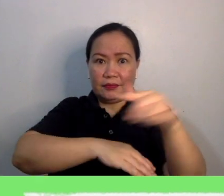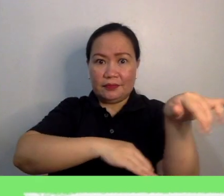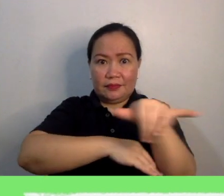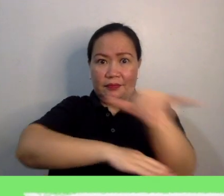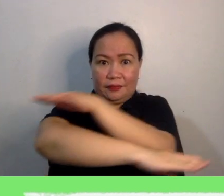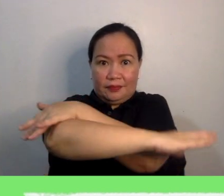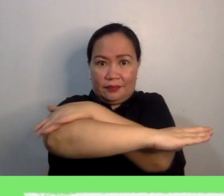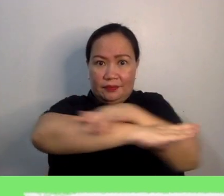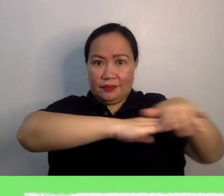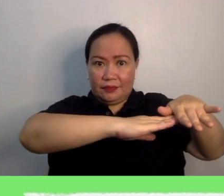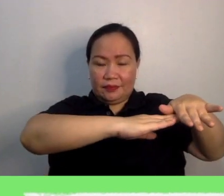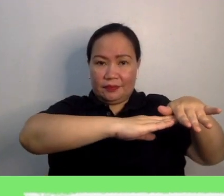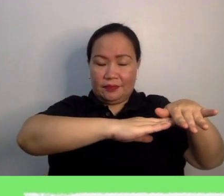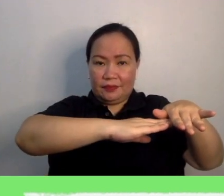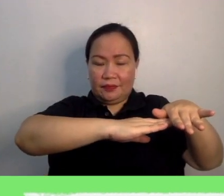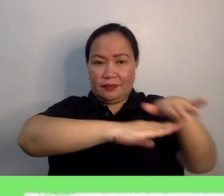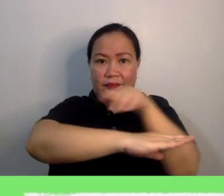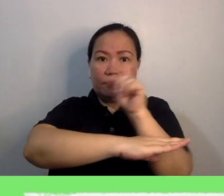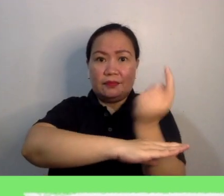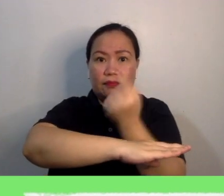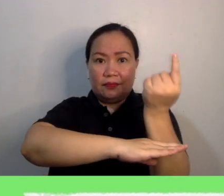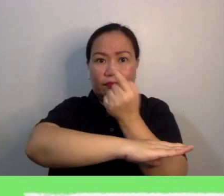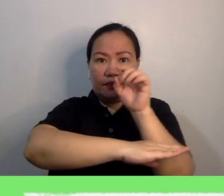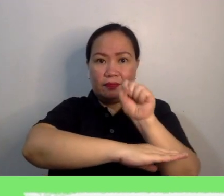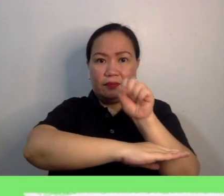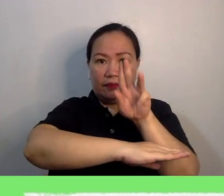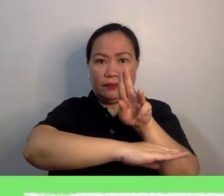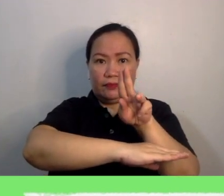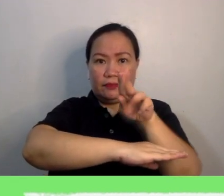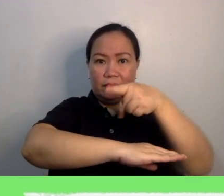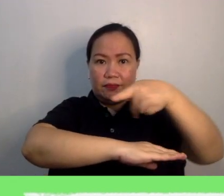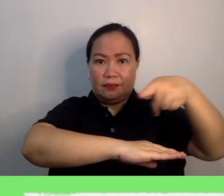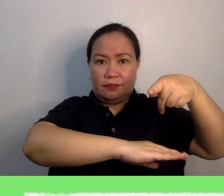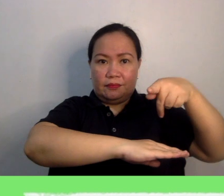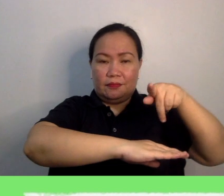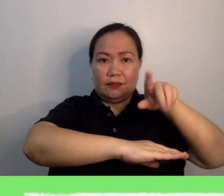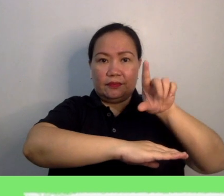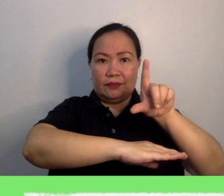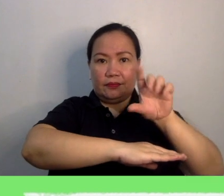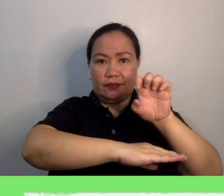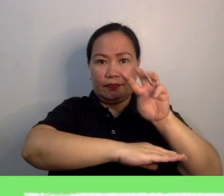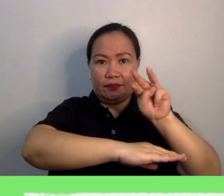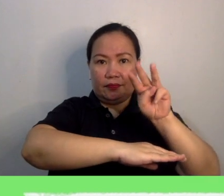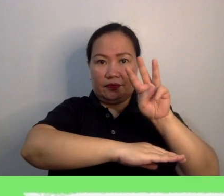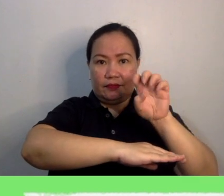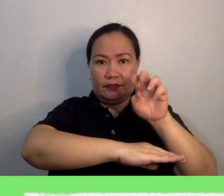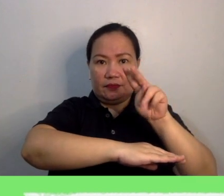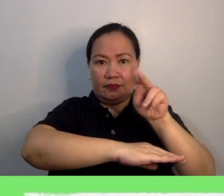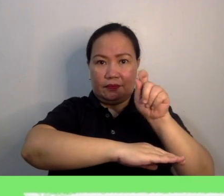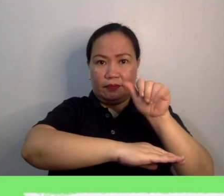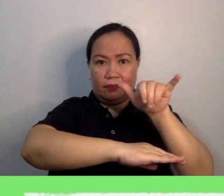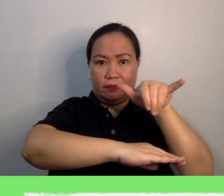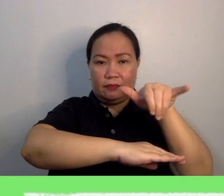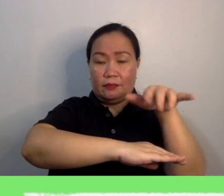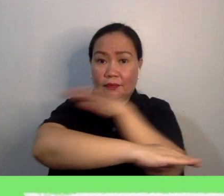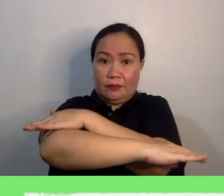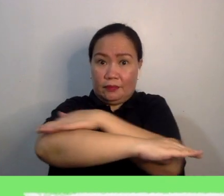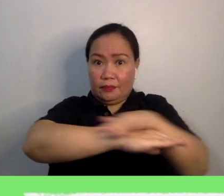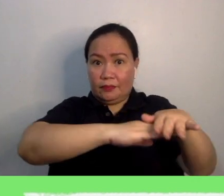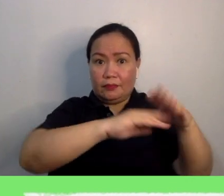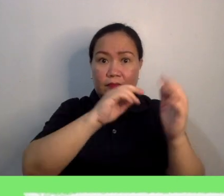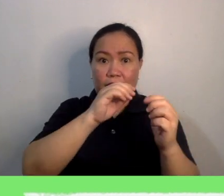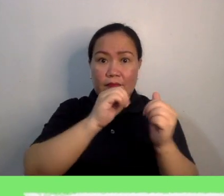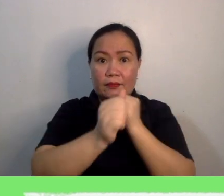ang linear pair is always supplementary. Pag sinabi natin supplementary, 180. Okay? So, since this is,